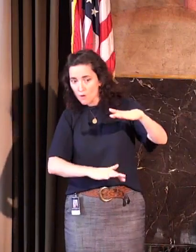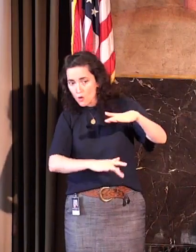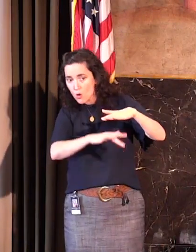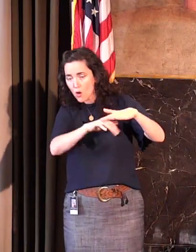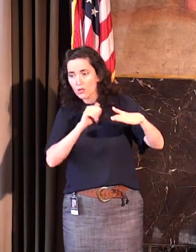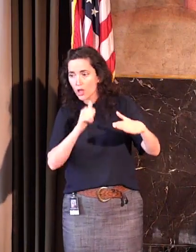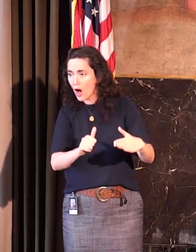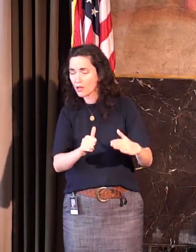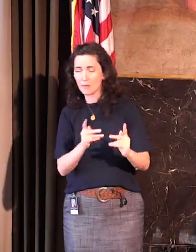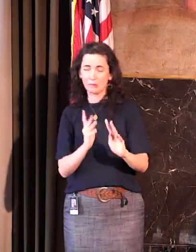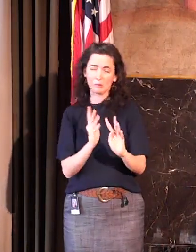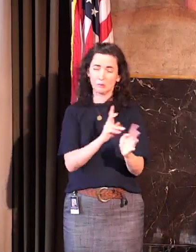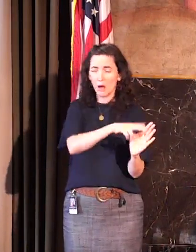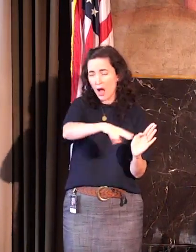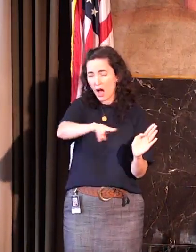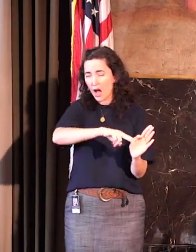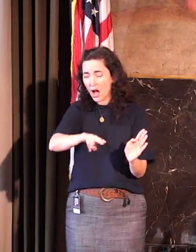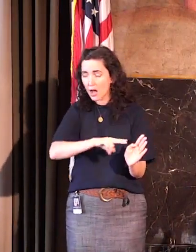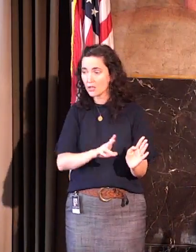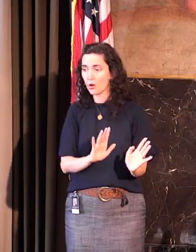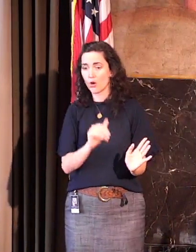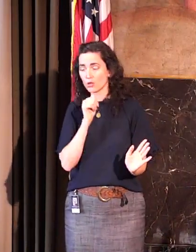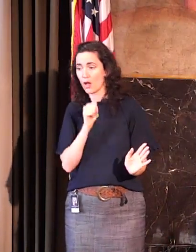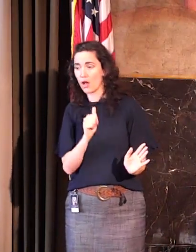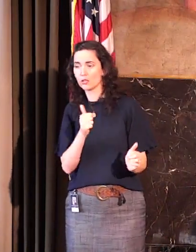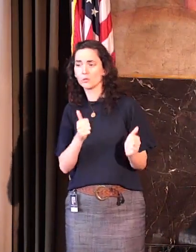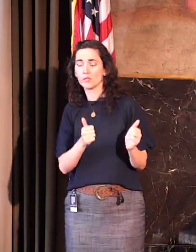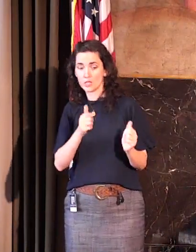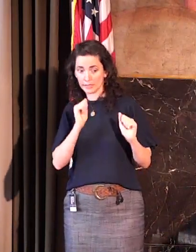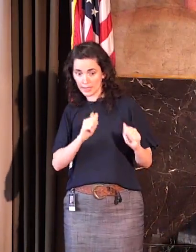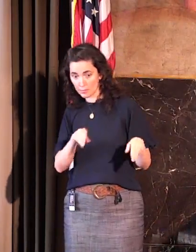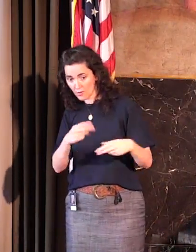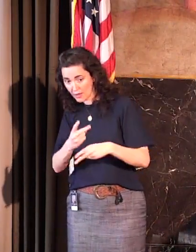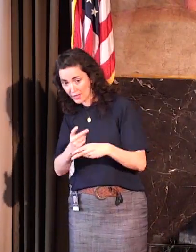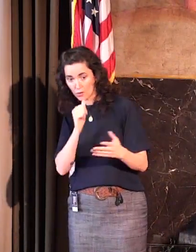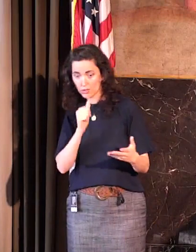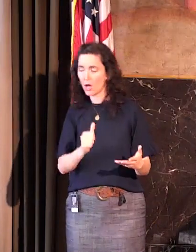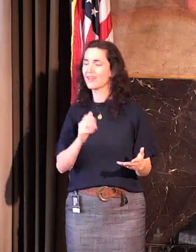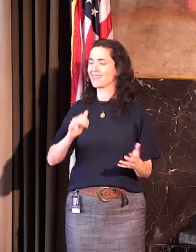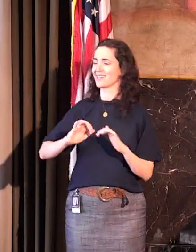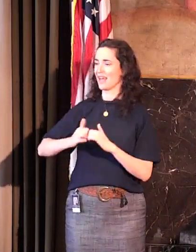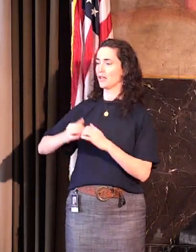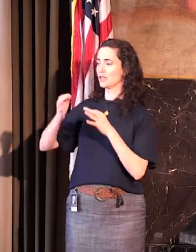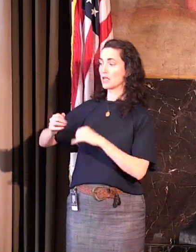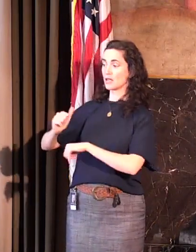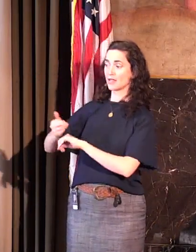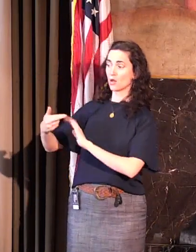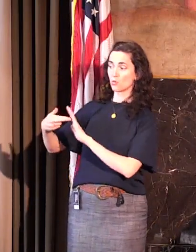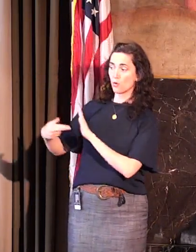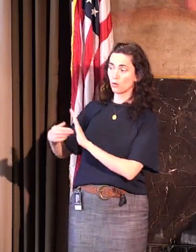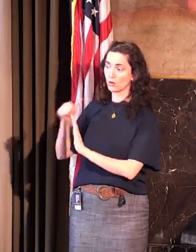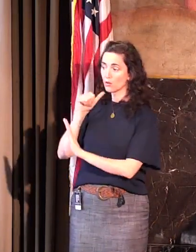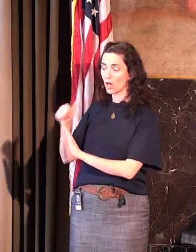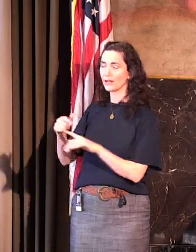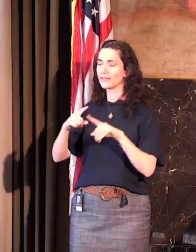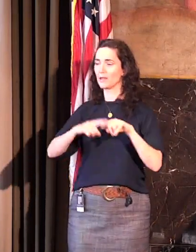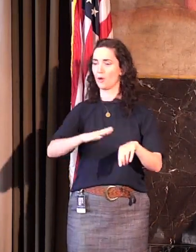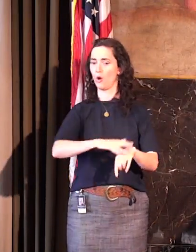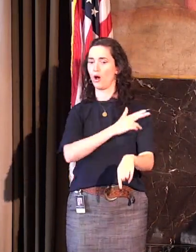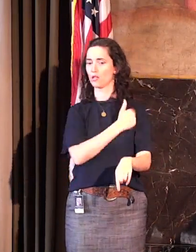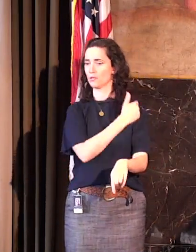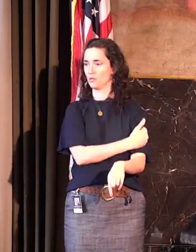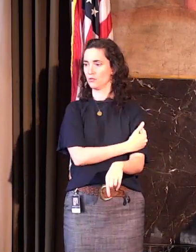decisions as to whether we reinstate any mitigation measures that we don't currently have in place at state level.